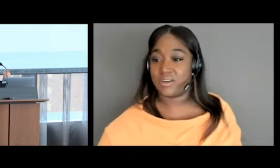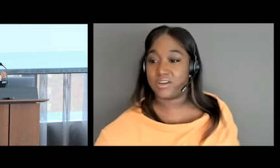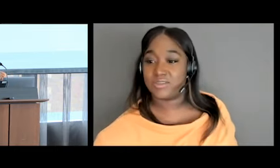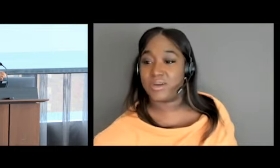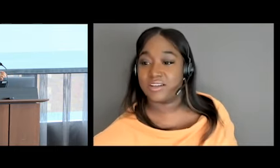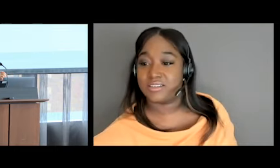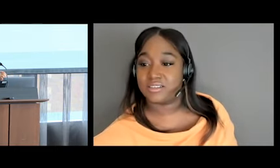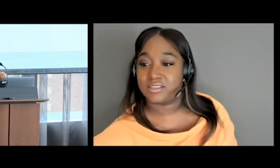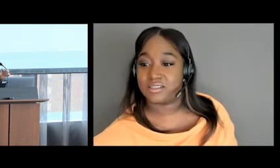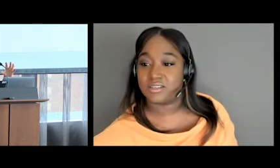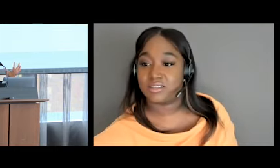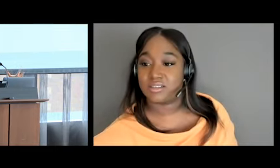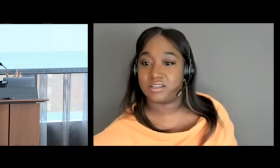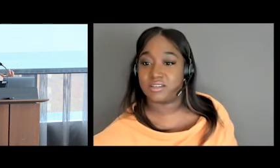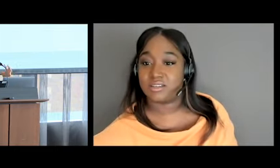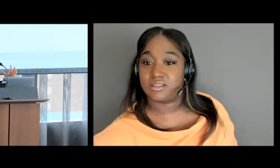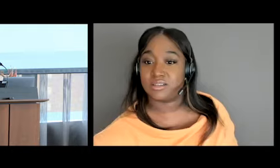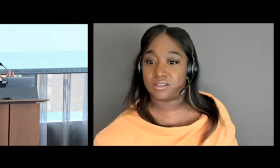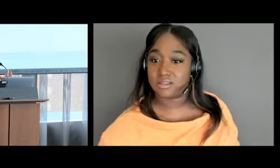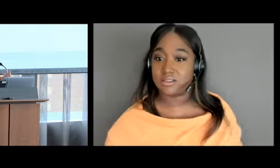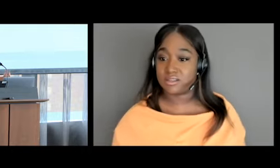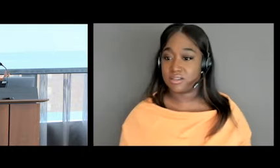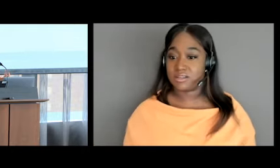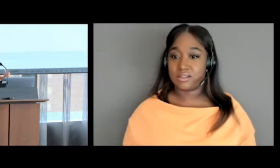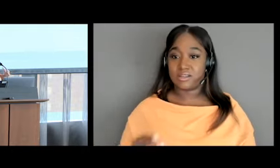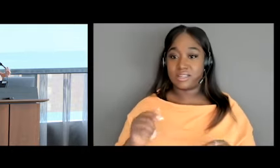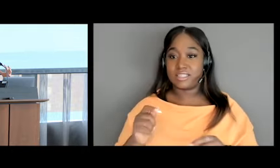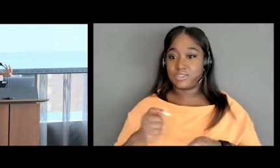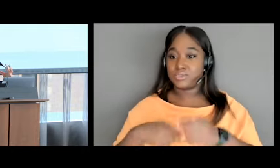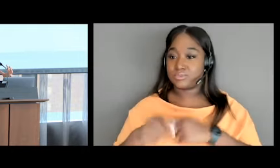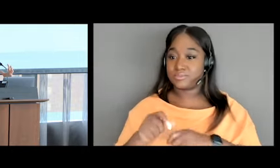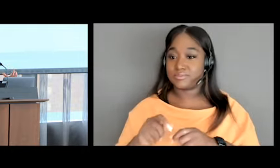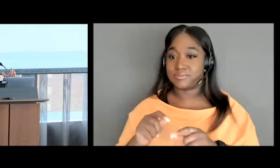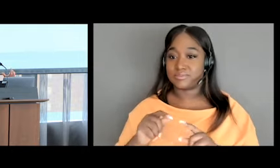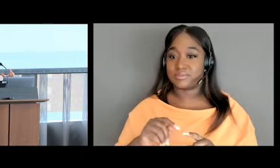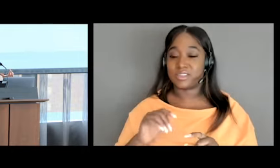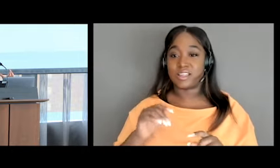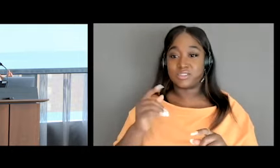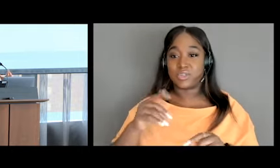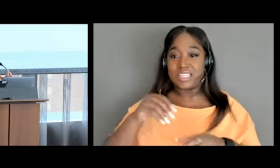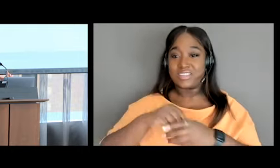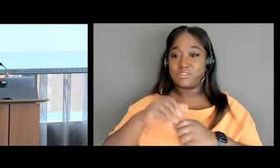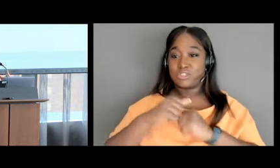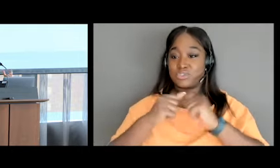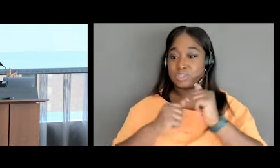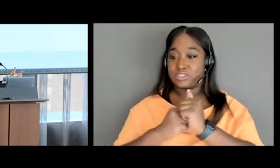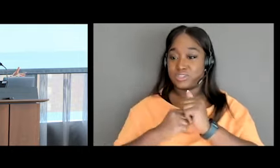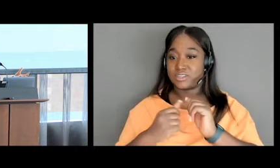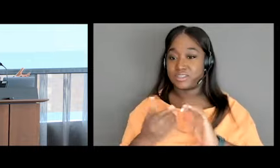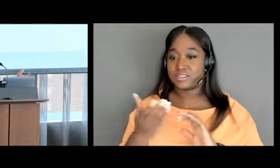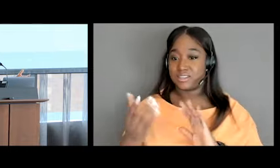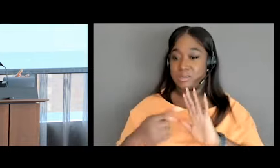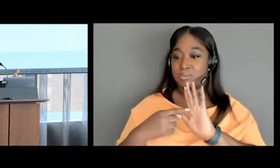disability, where it is the system or infrastructure that is presenting the barriers. So